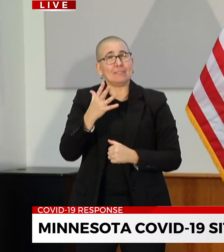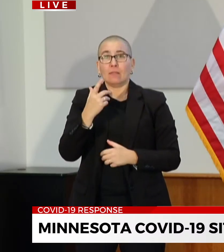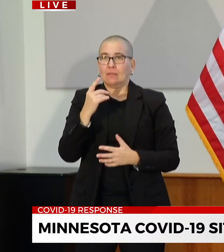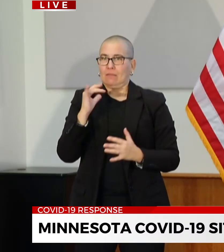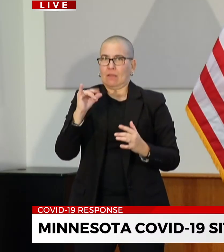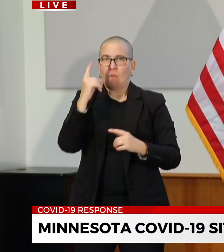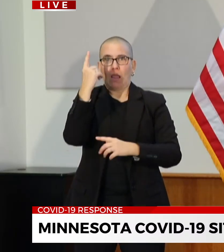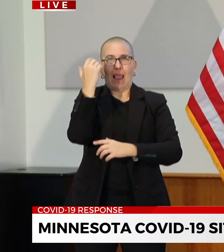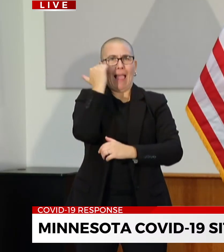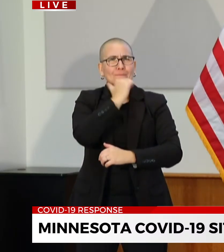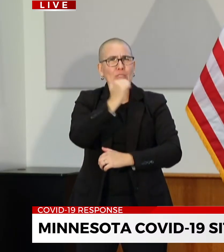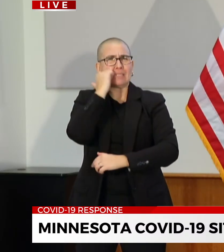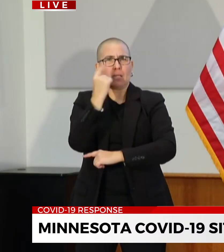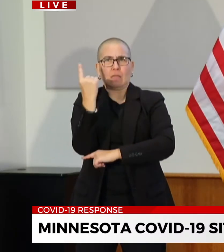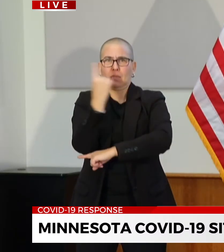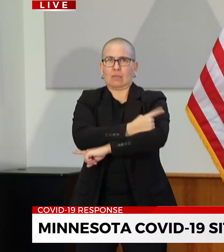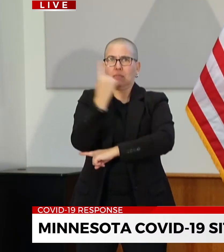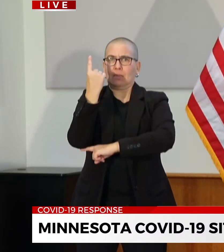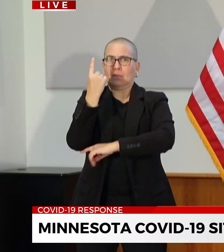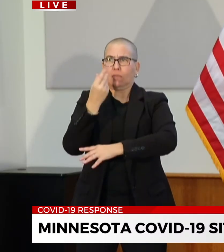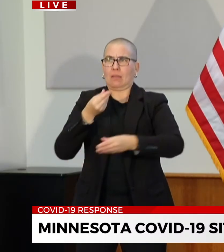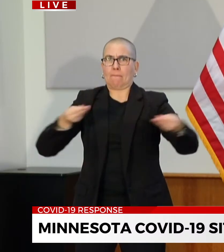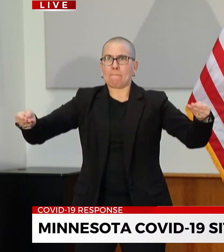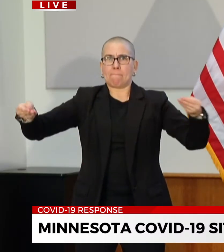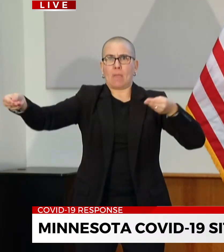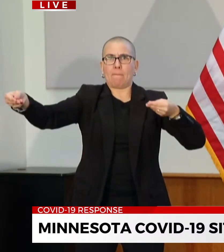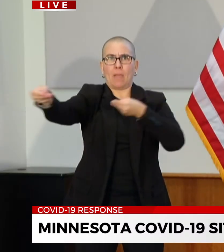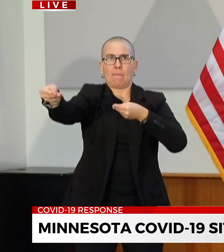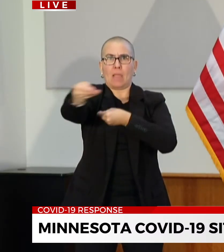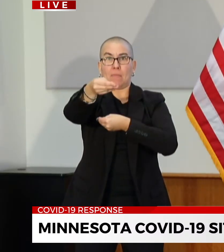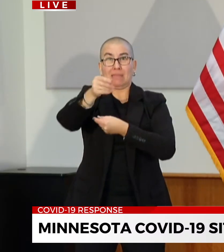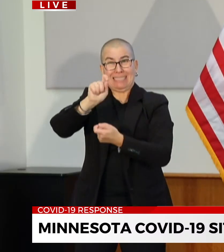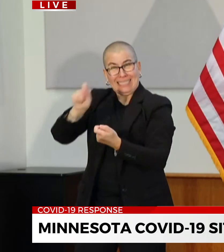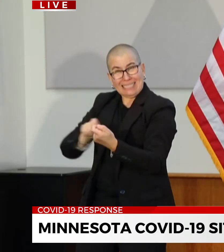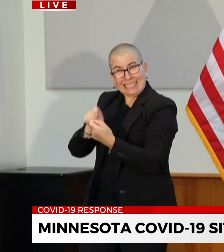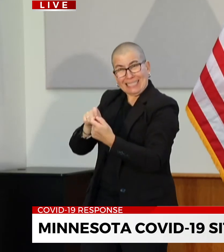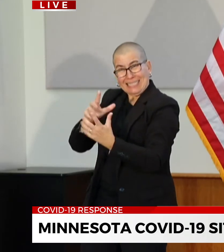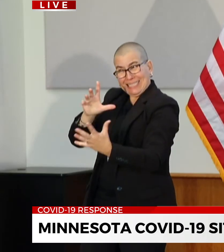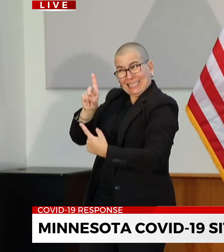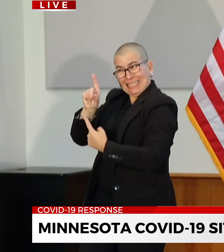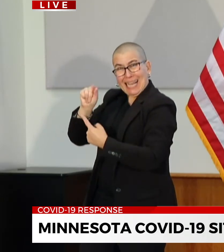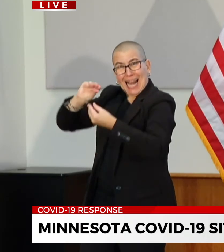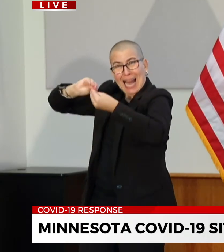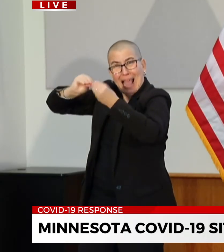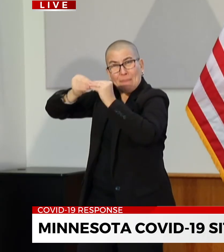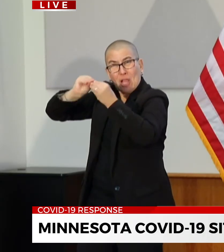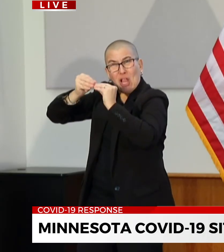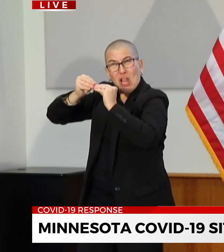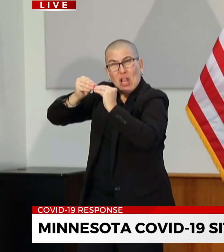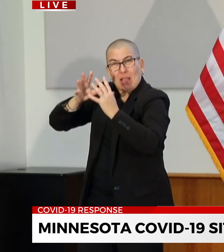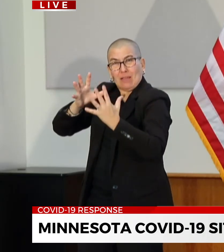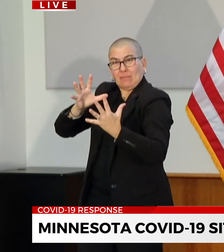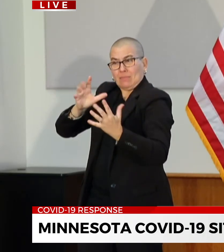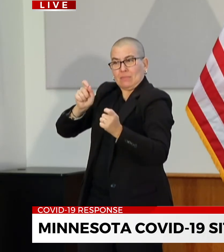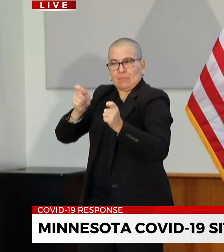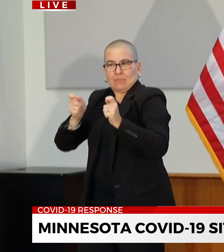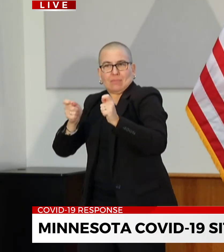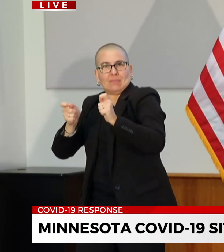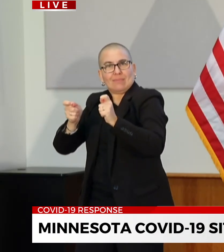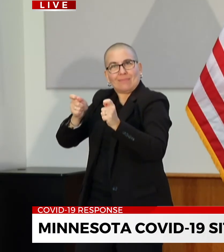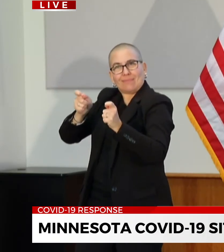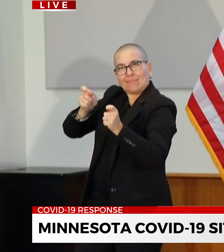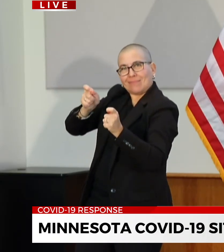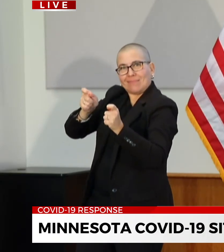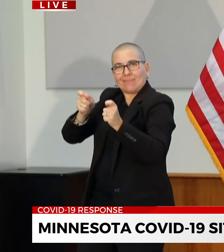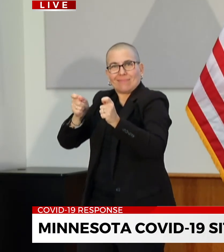picture. The more complete data that we have prior to the lag period is much more solid, much more complete information for us to work off